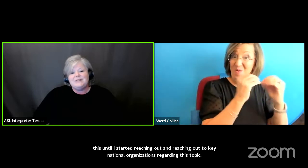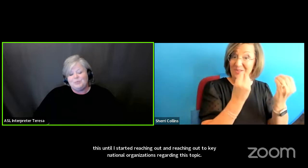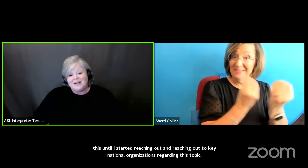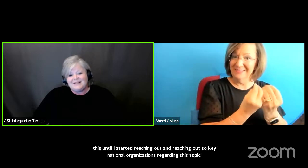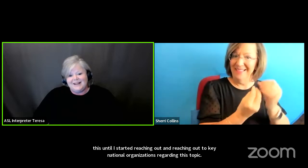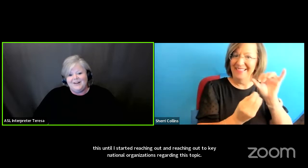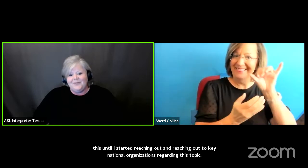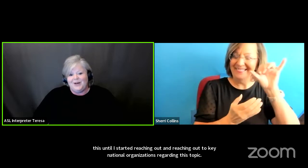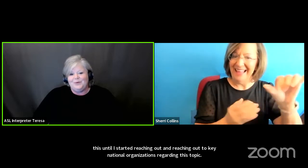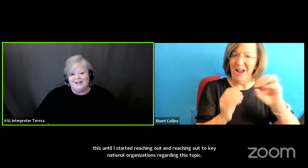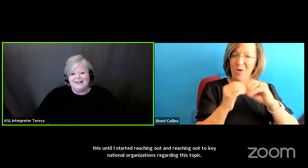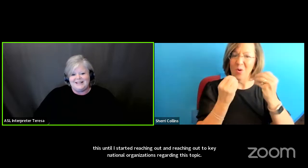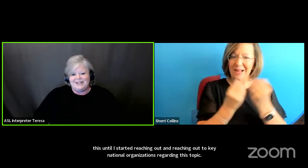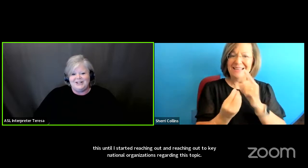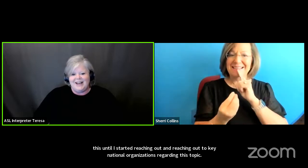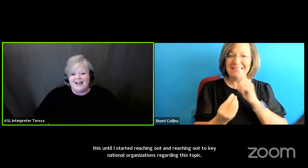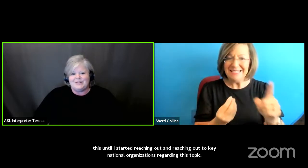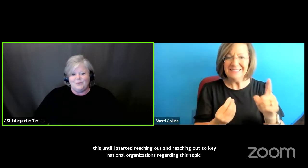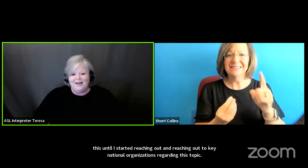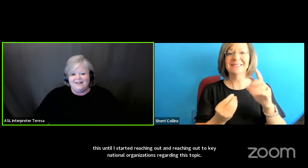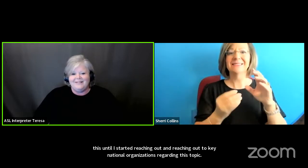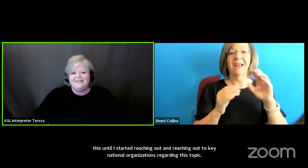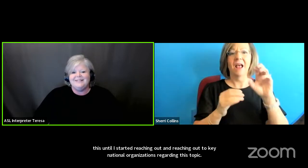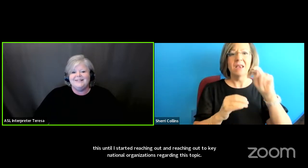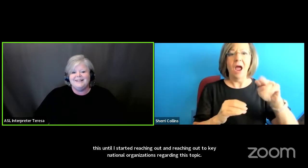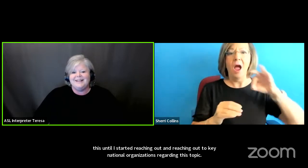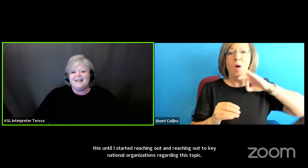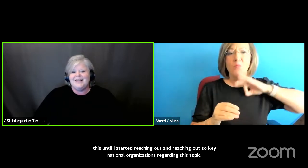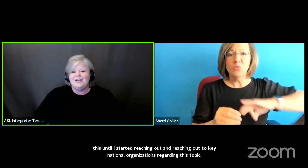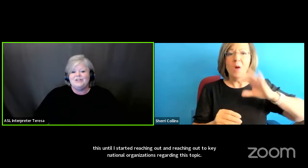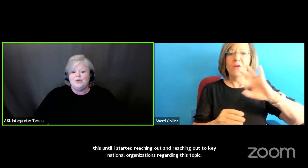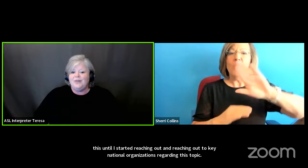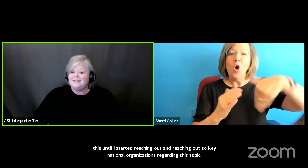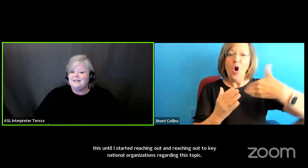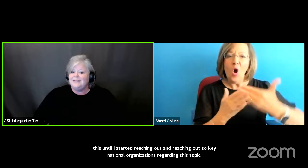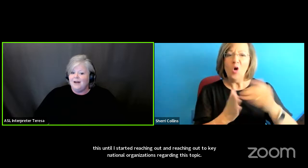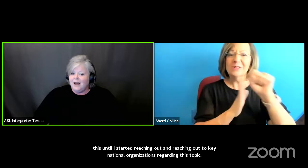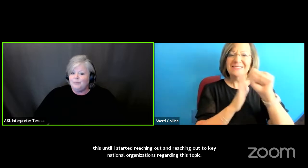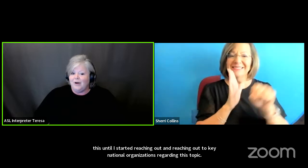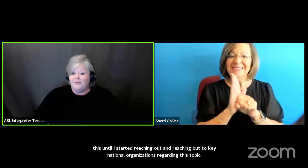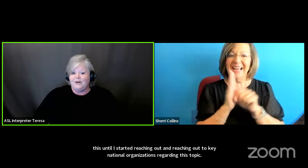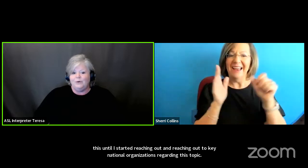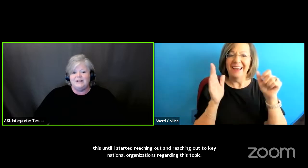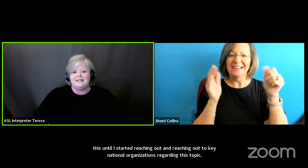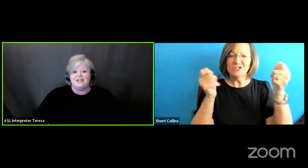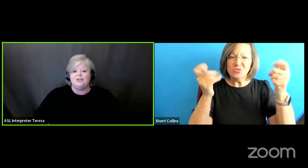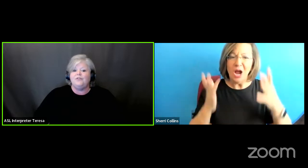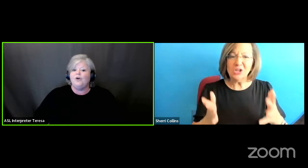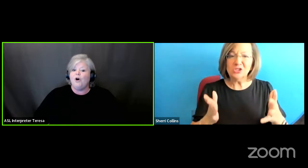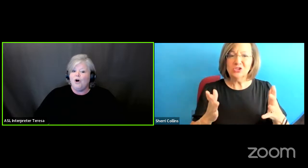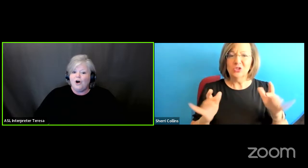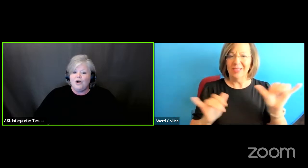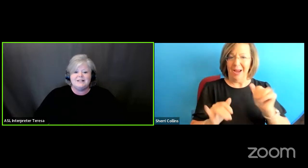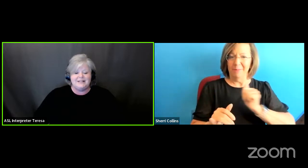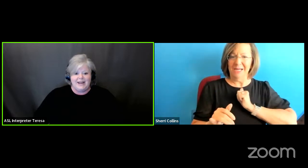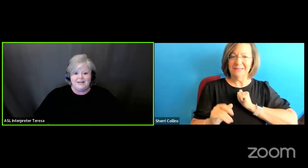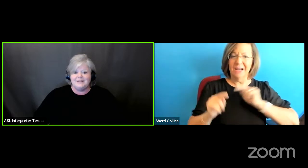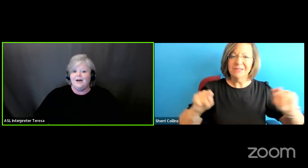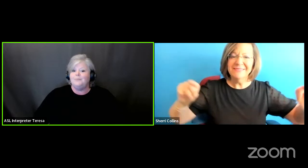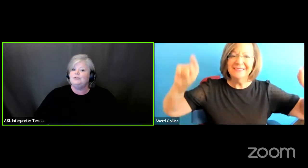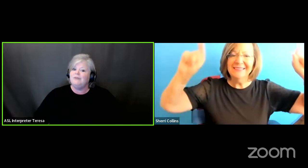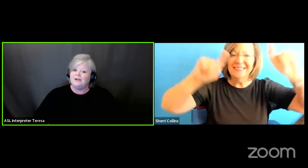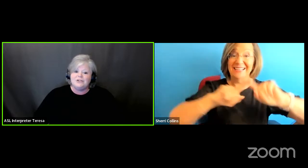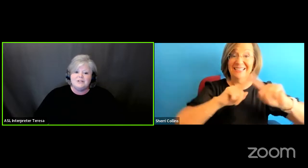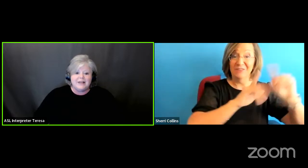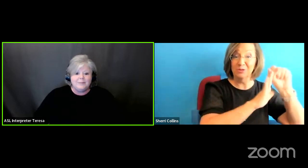and I was the president of that organization as well. So that's a nonprofit organization for all